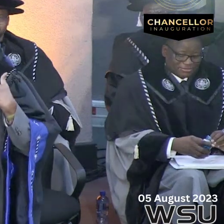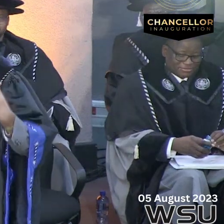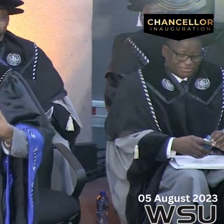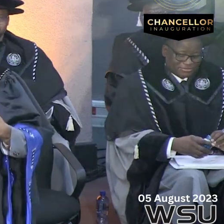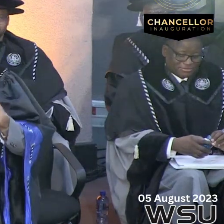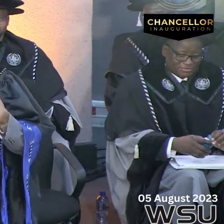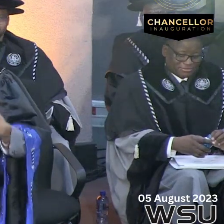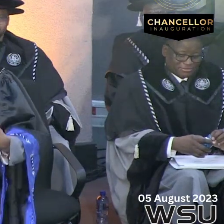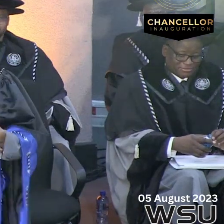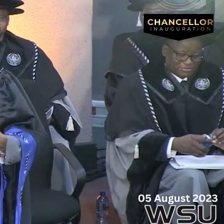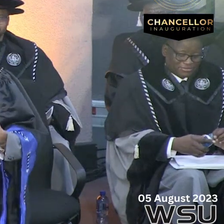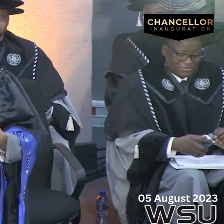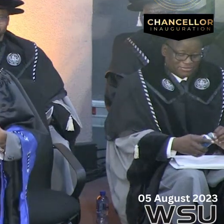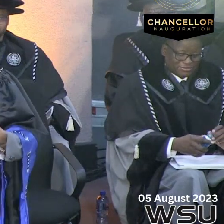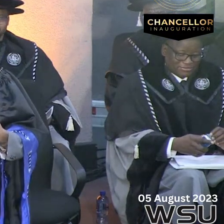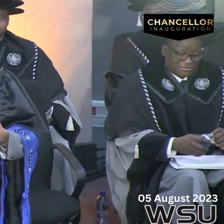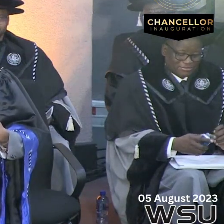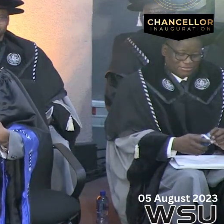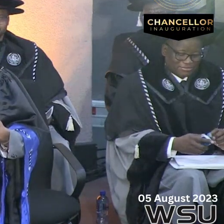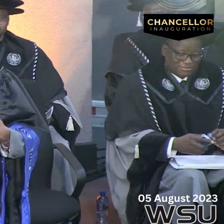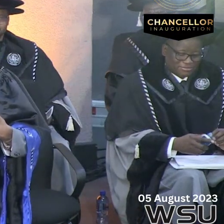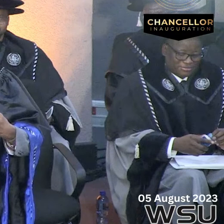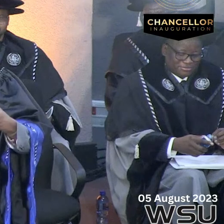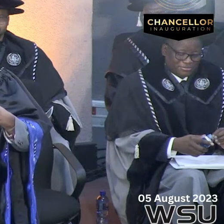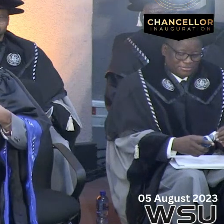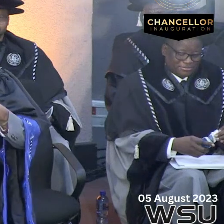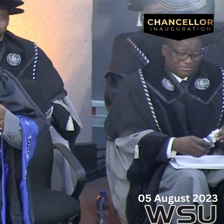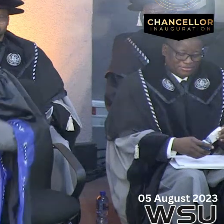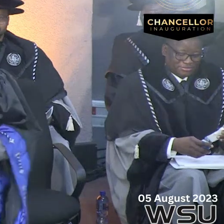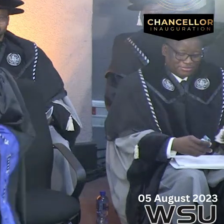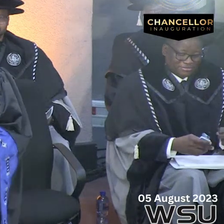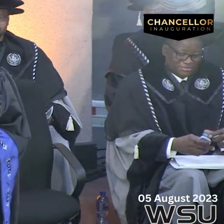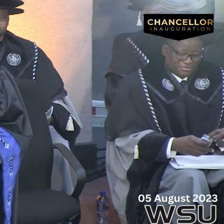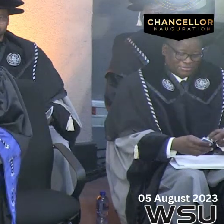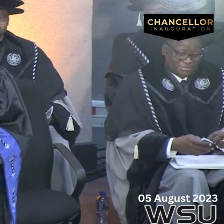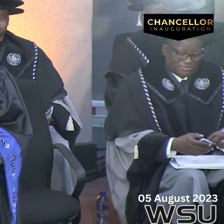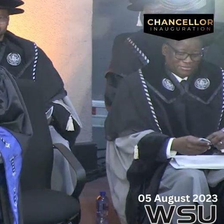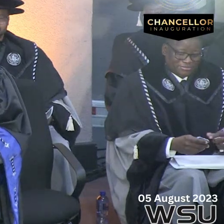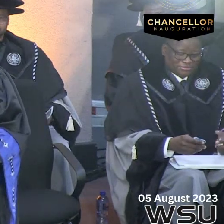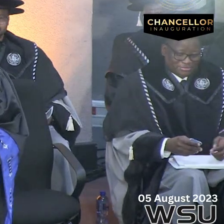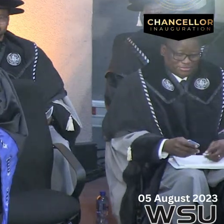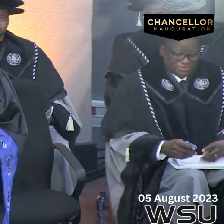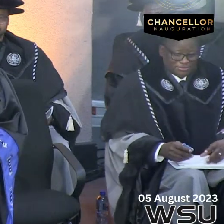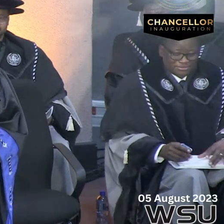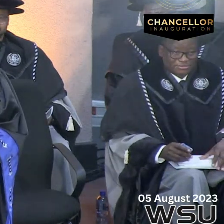those who have been given responsibility. Baba ngabasengi.